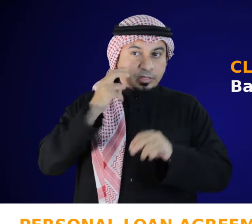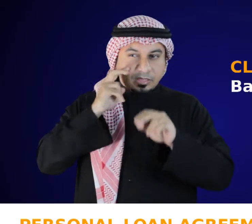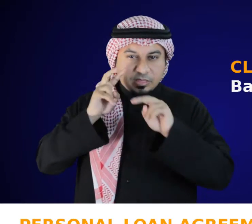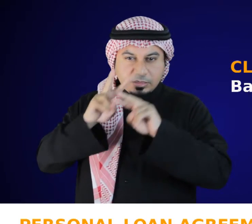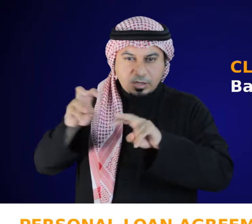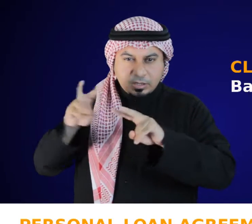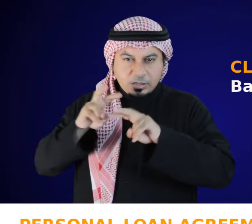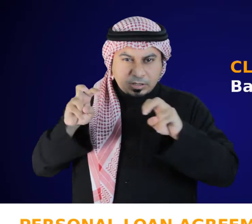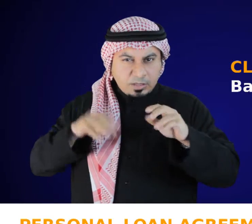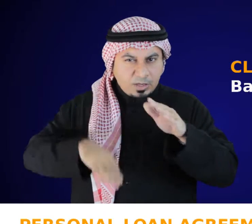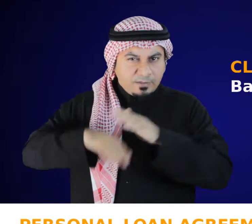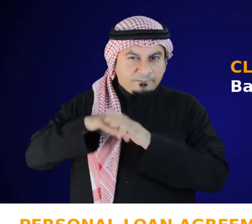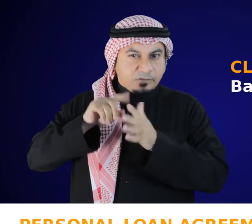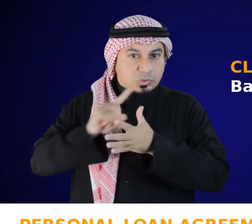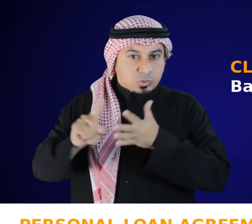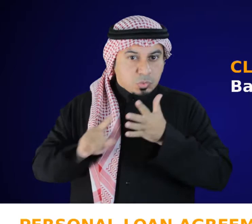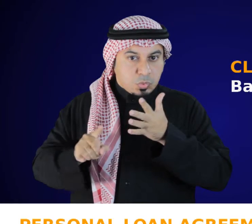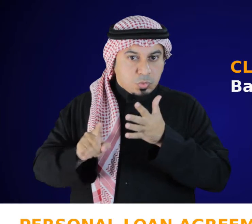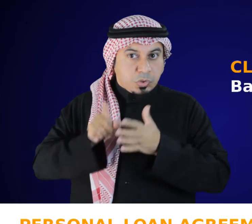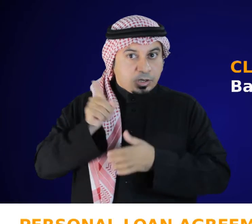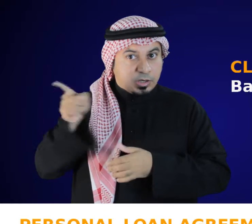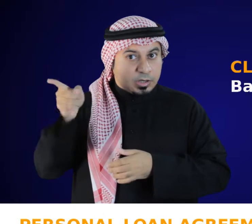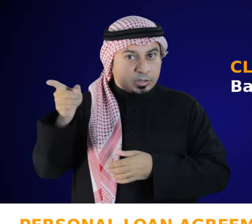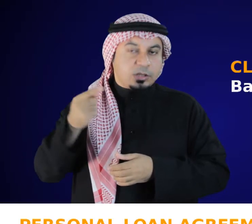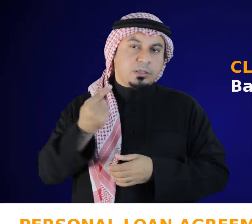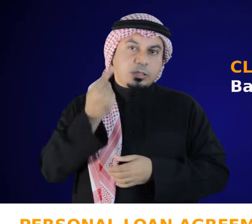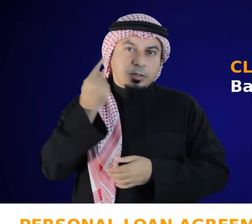and conditions required by the bank.